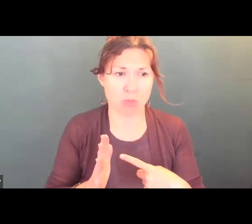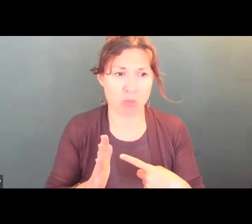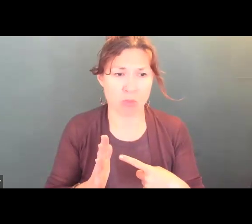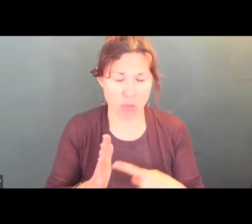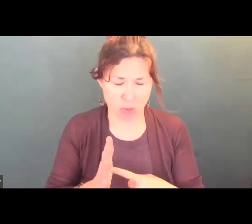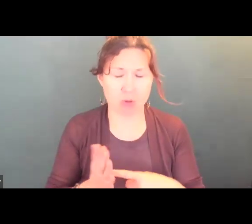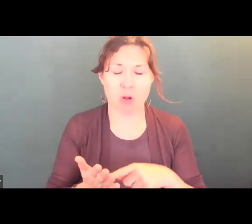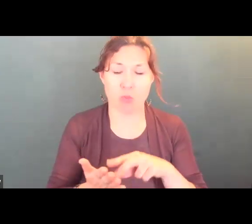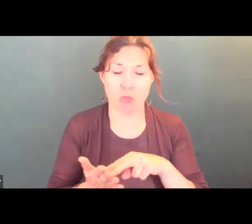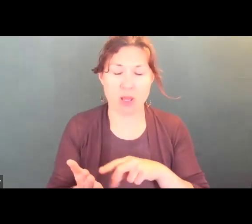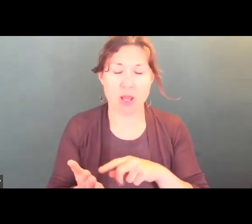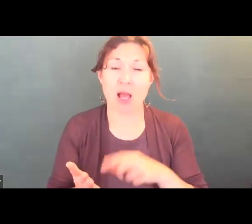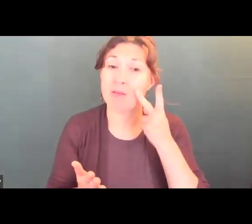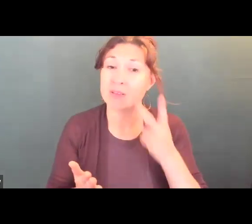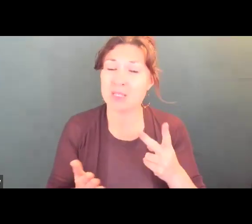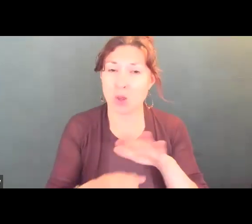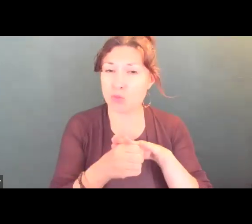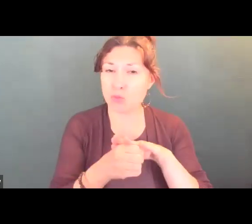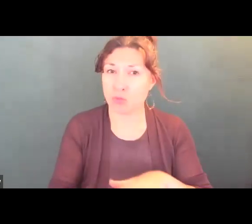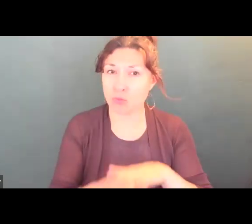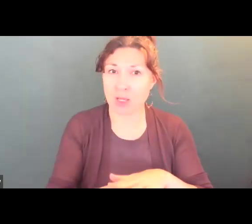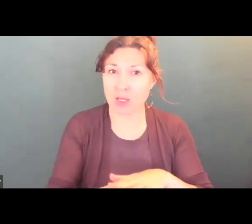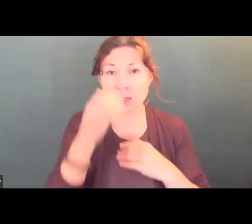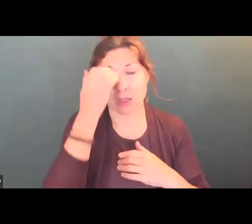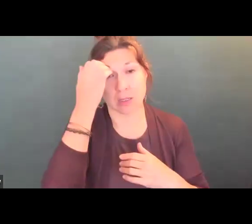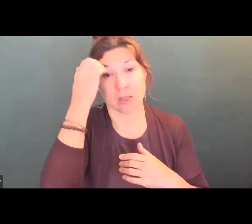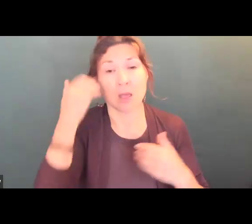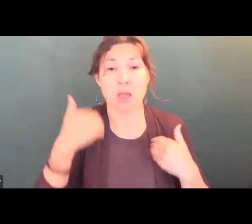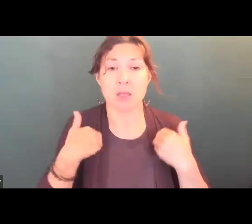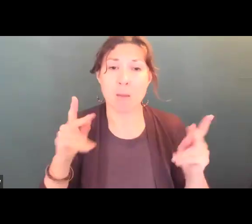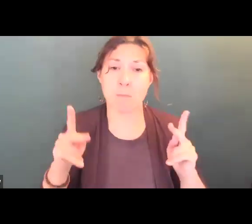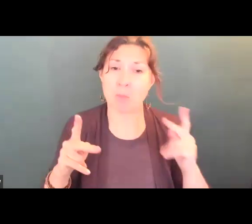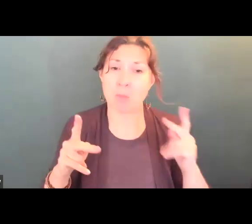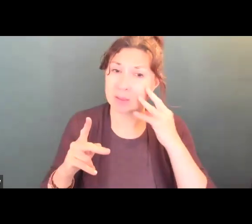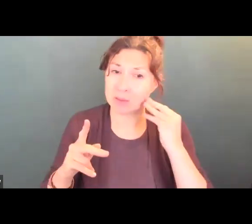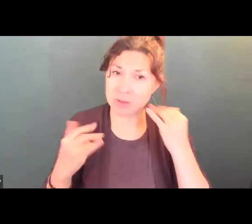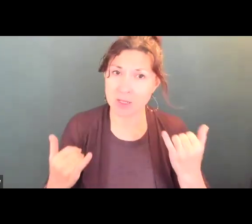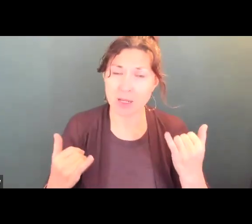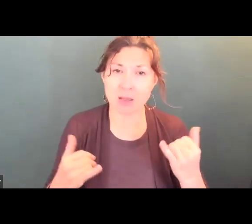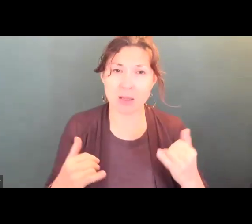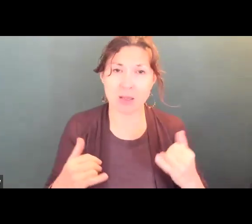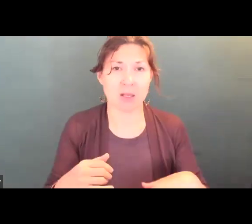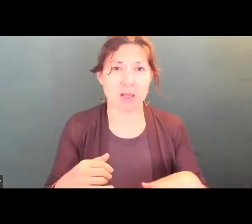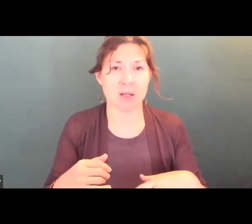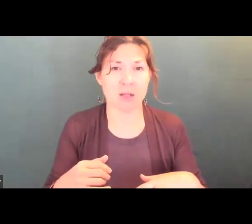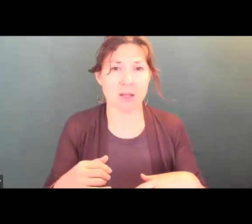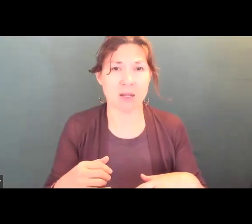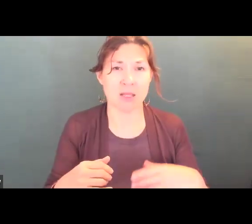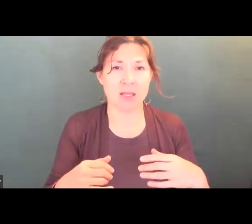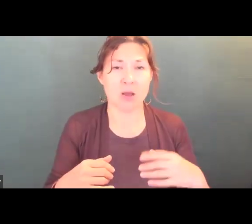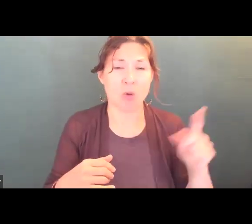I have witnessed the stressors that young people are facing today from living a big part of their life